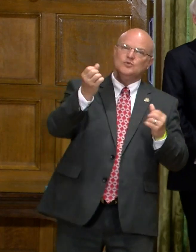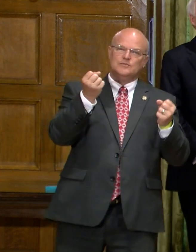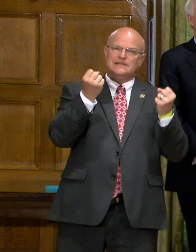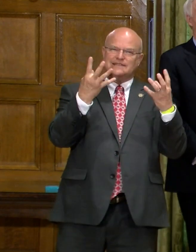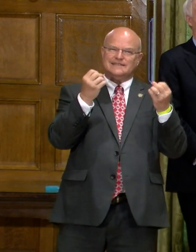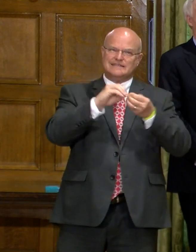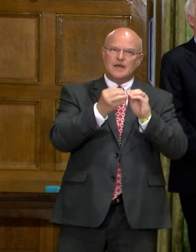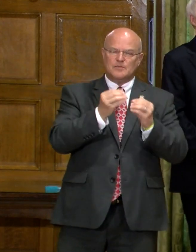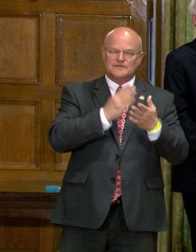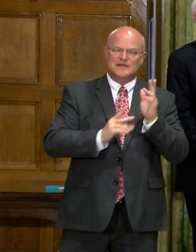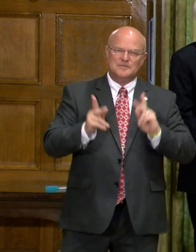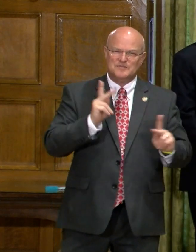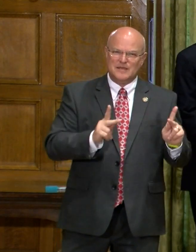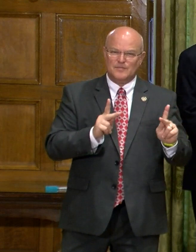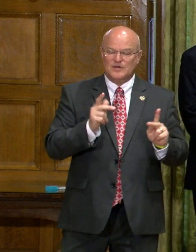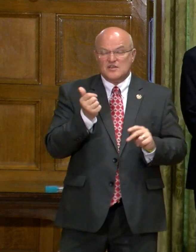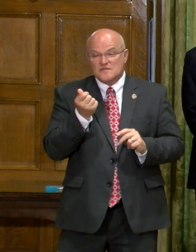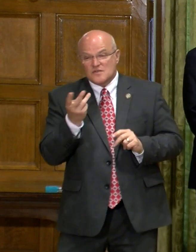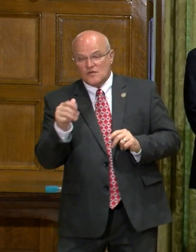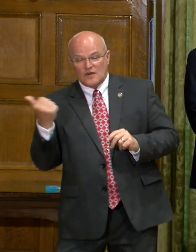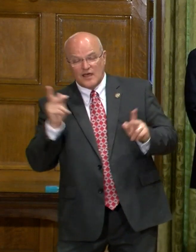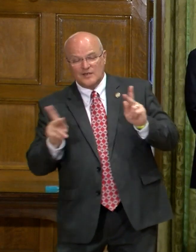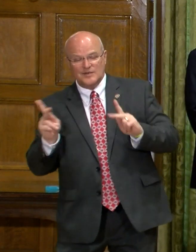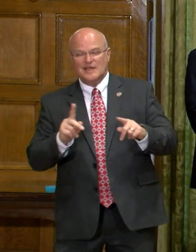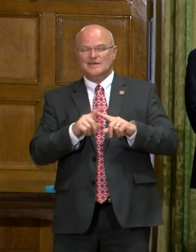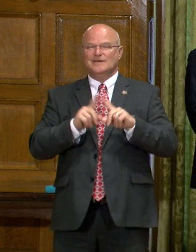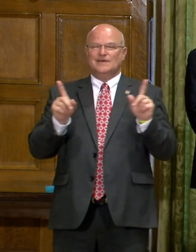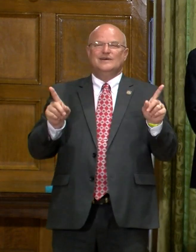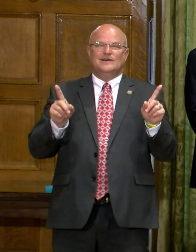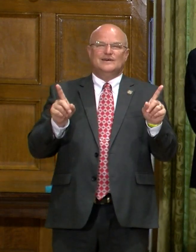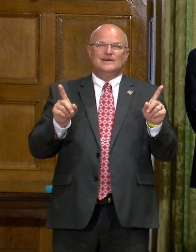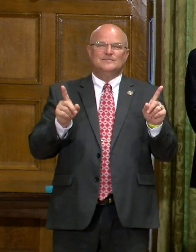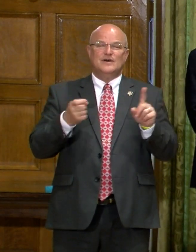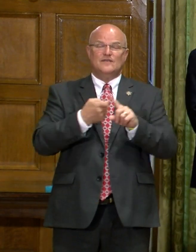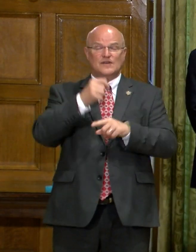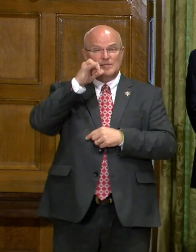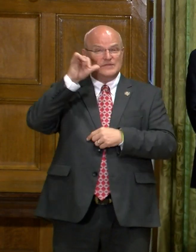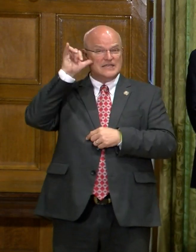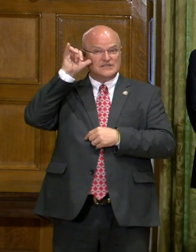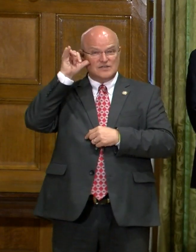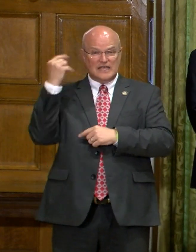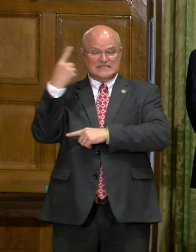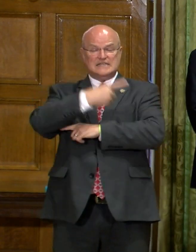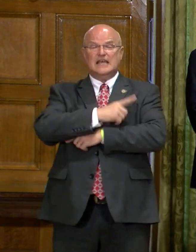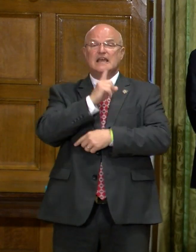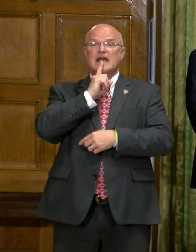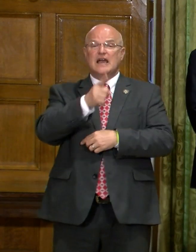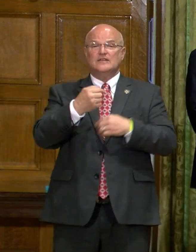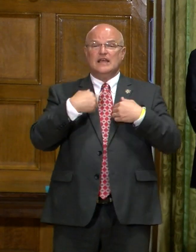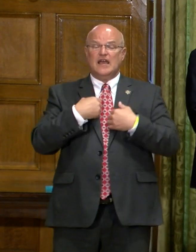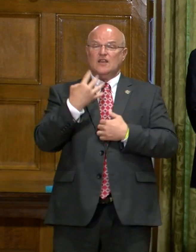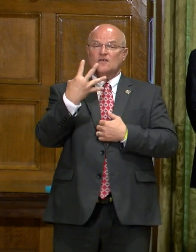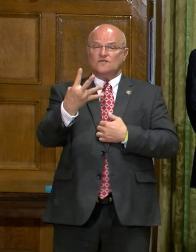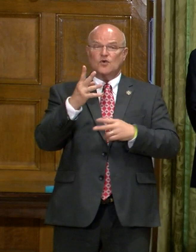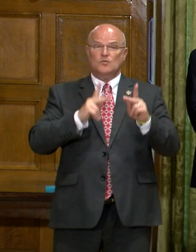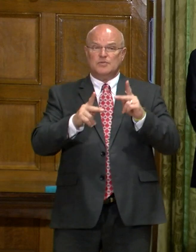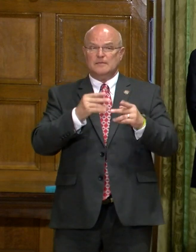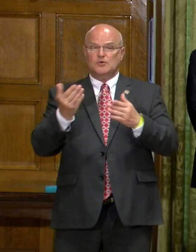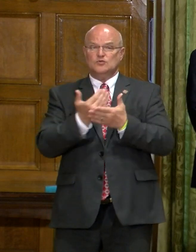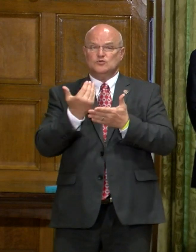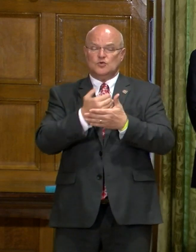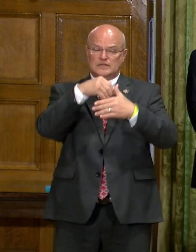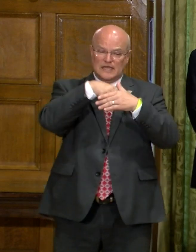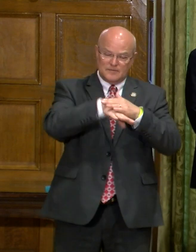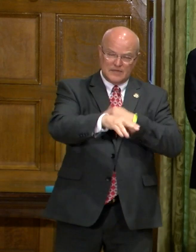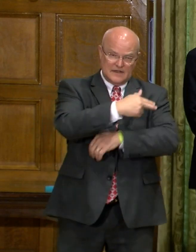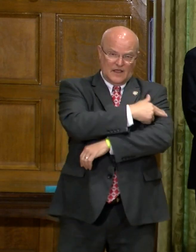numbers for some, too few for others. But from yesterday to today, we actually had 4 people newly admitted to